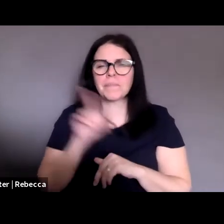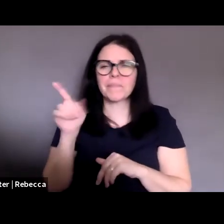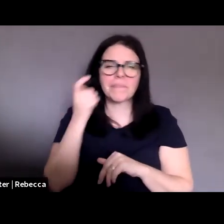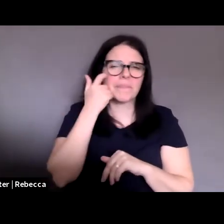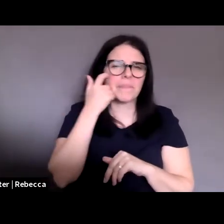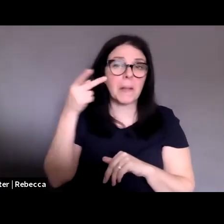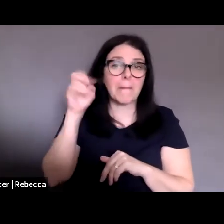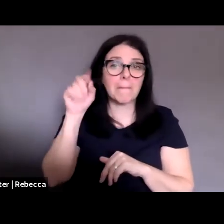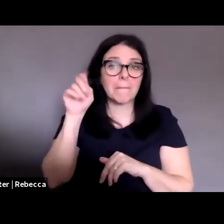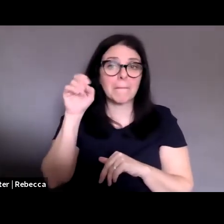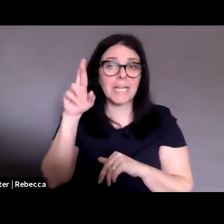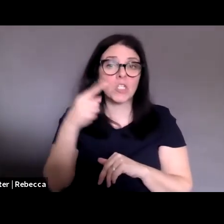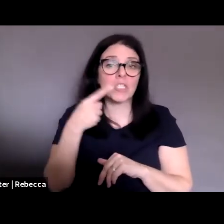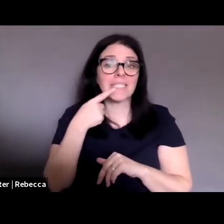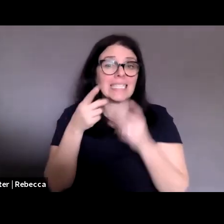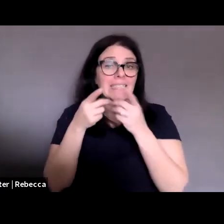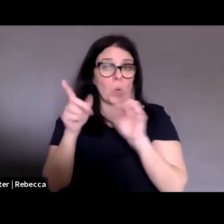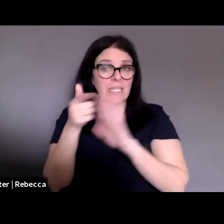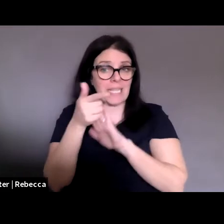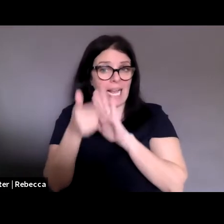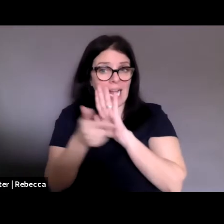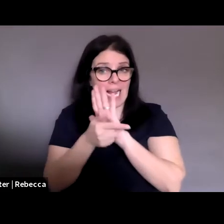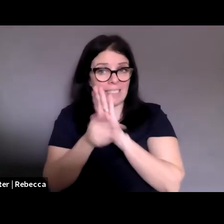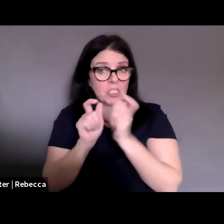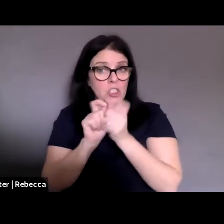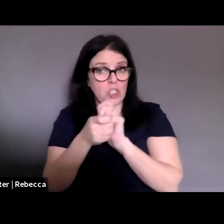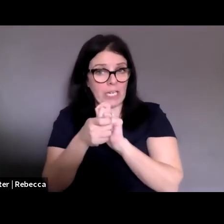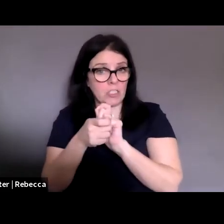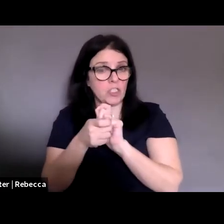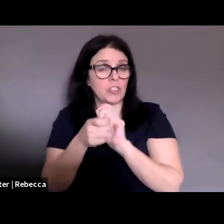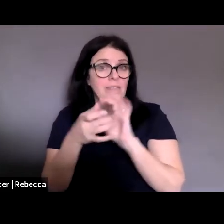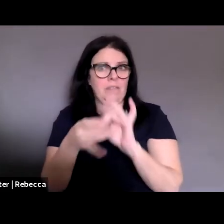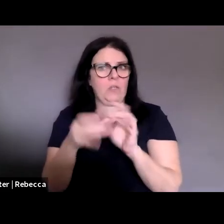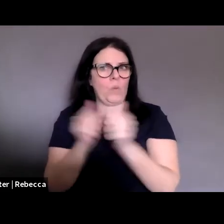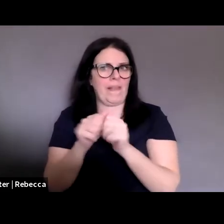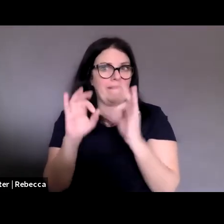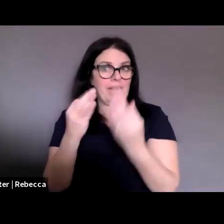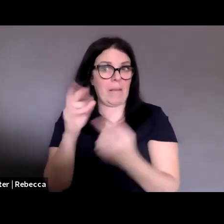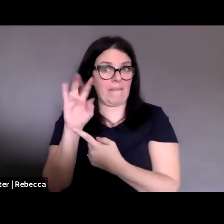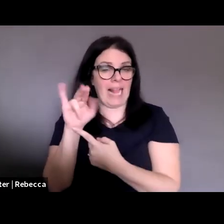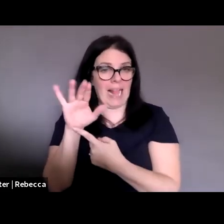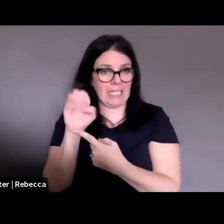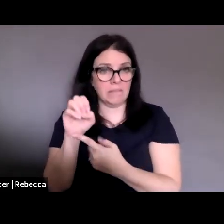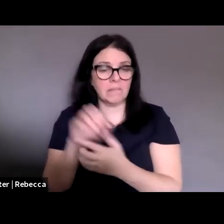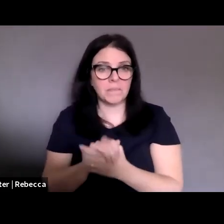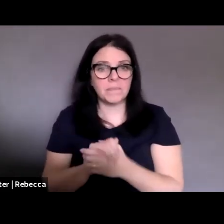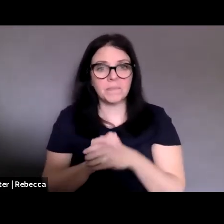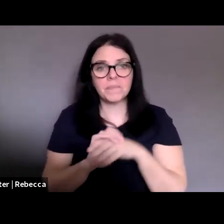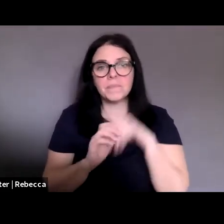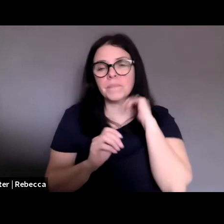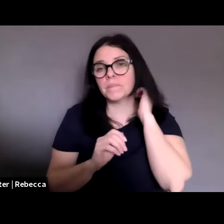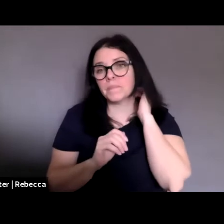positive changes to the Divorce Act in connection with family violence. I'm concerned